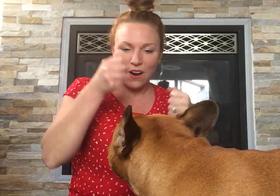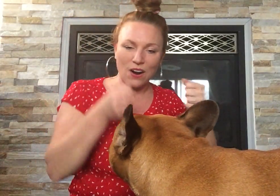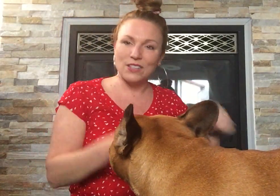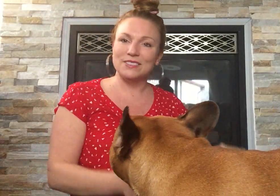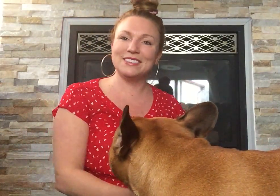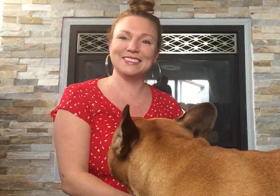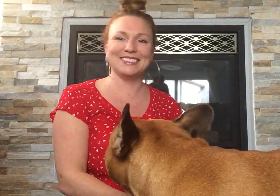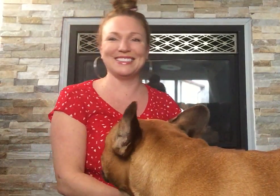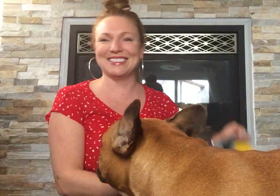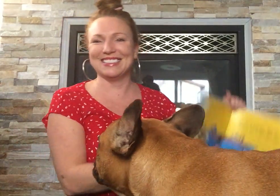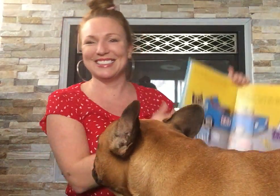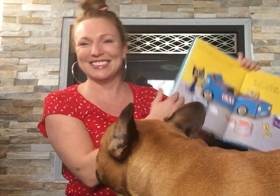car.